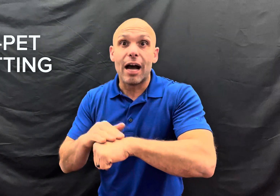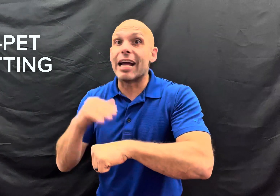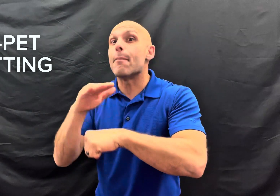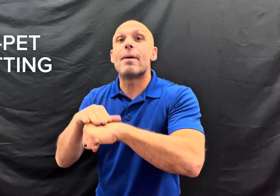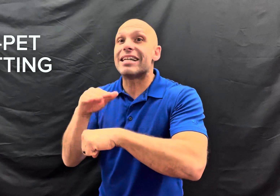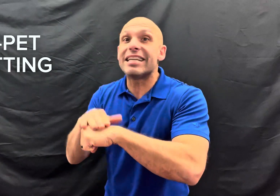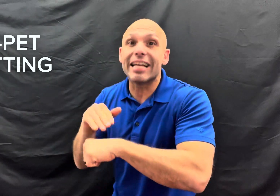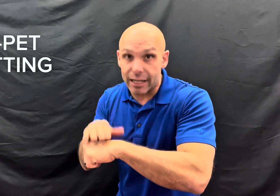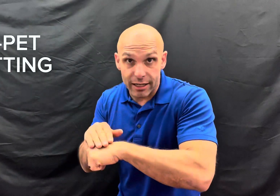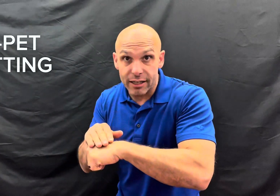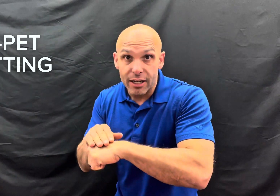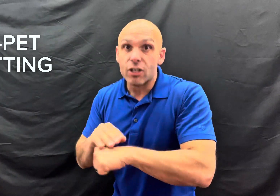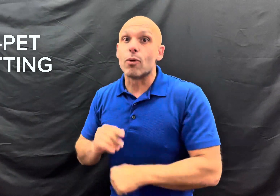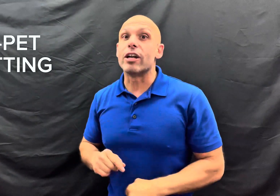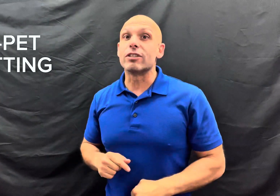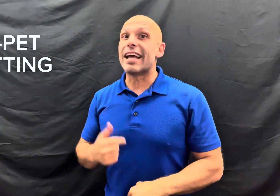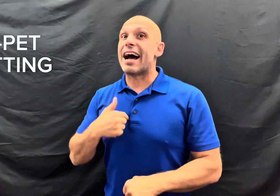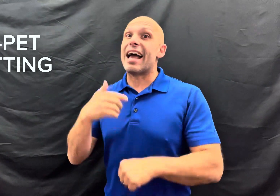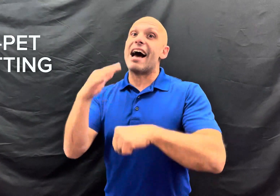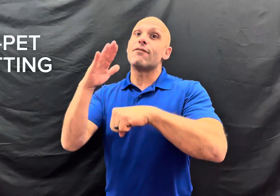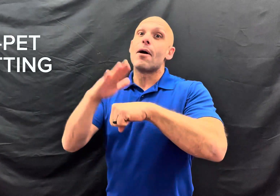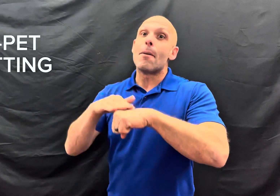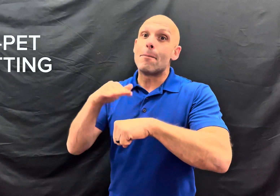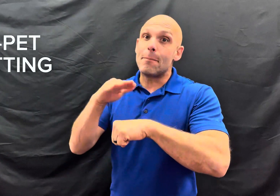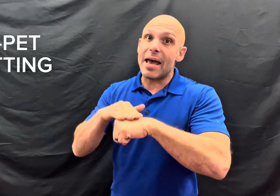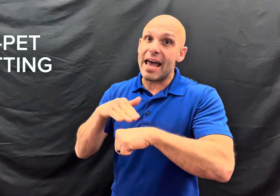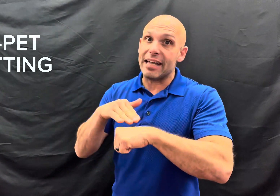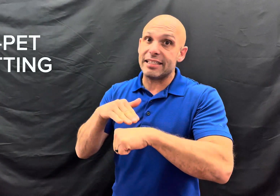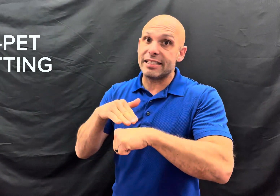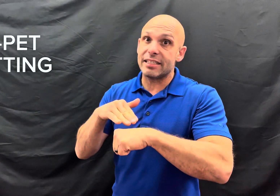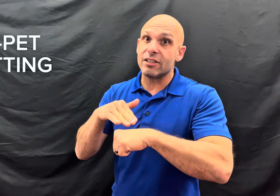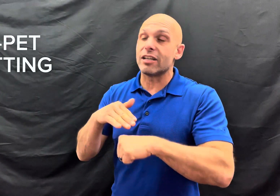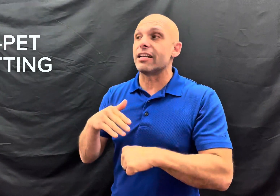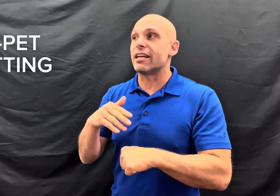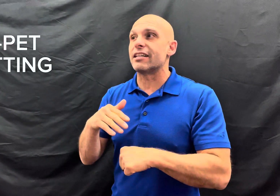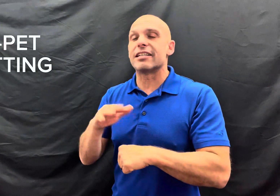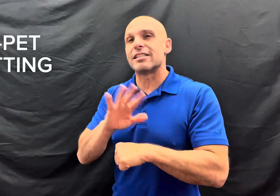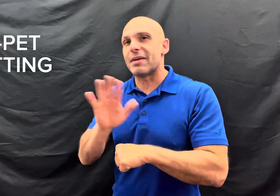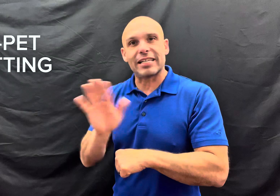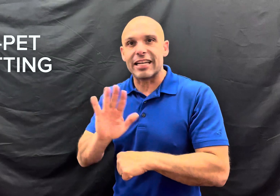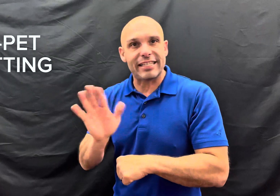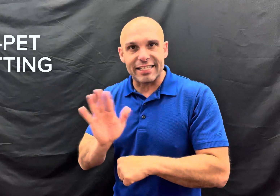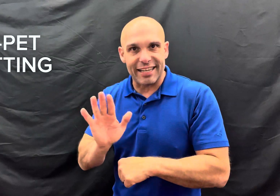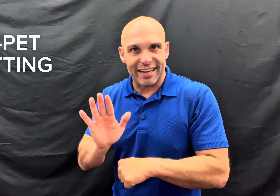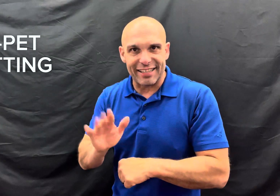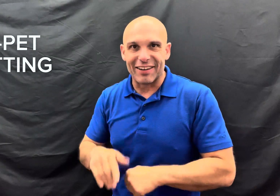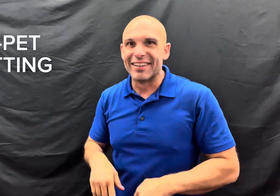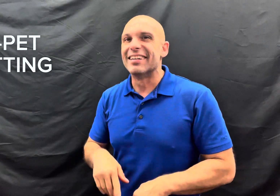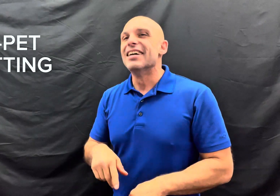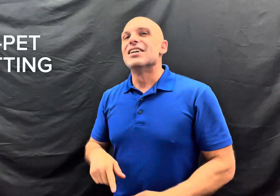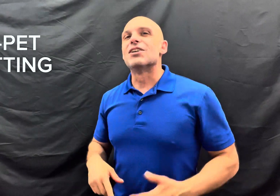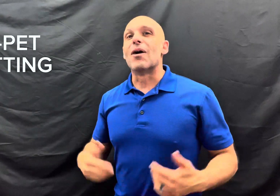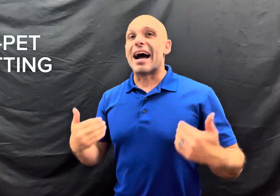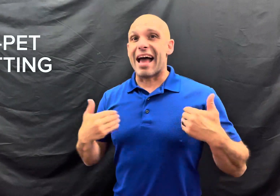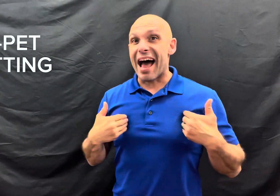am petting. So we don't say I have pets. You're saying that doesn't make any sense in ASL. So I